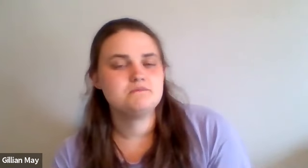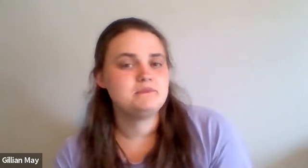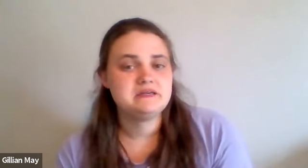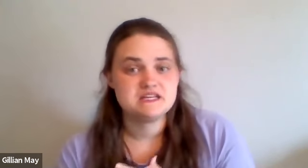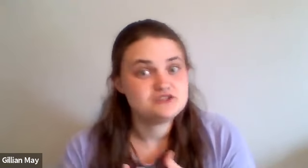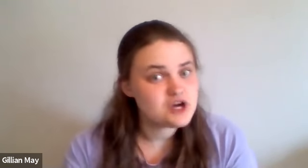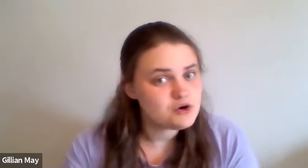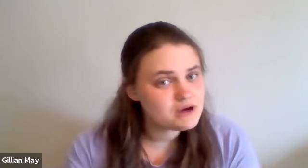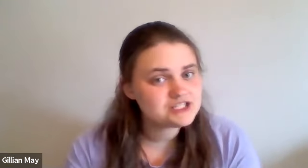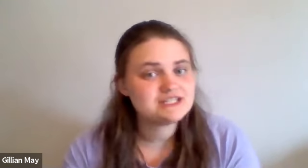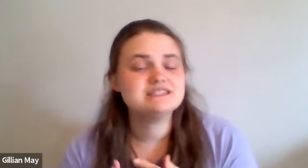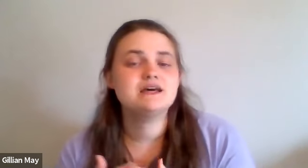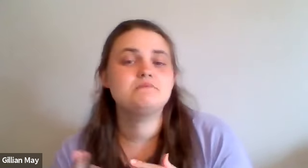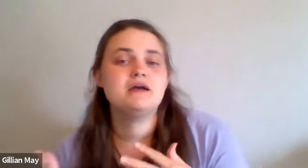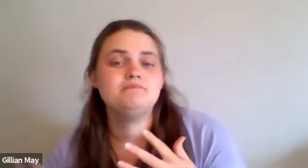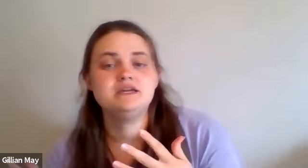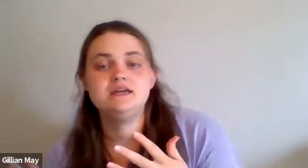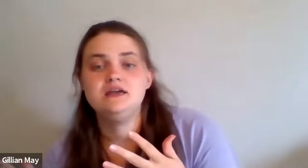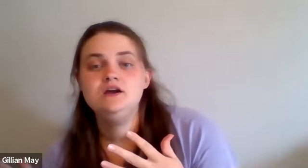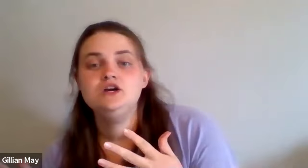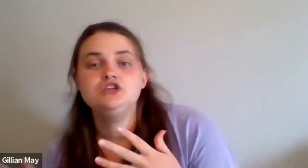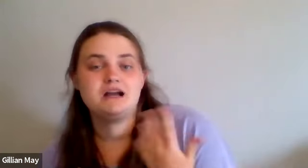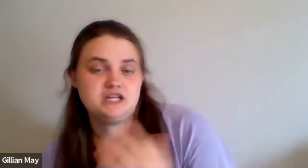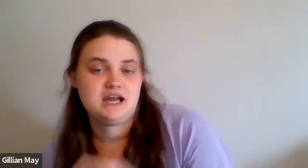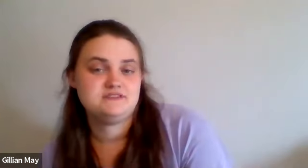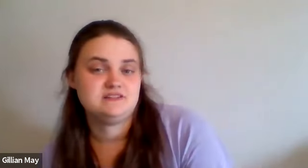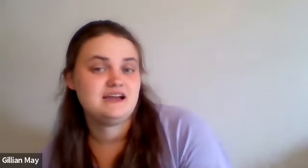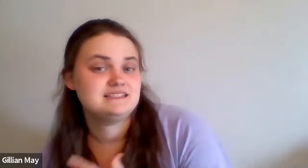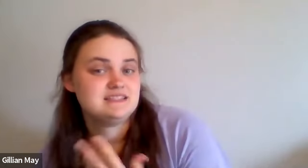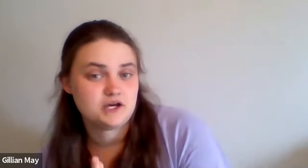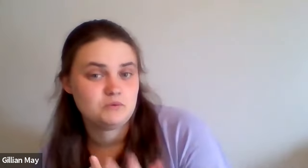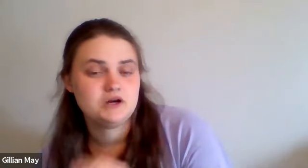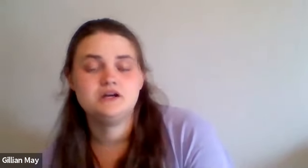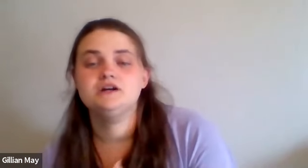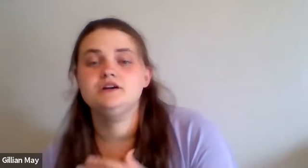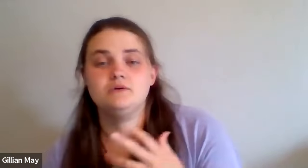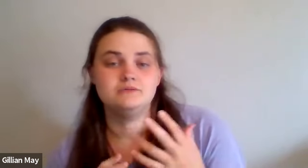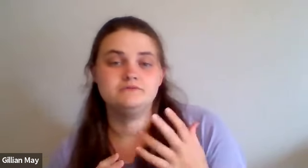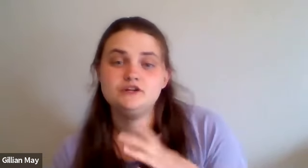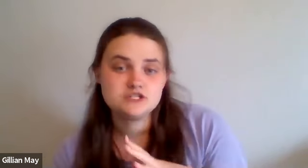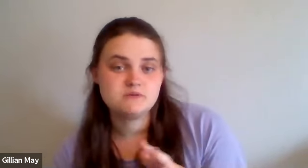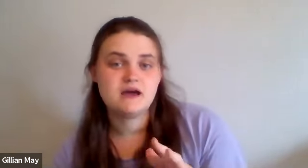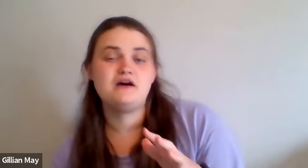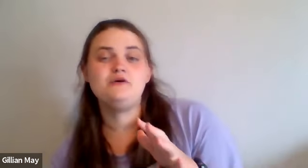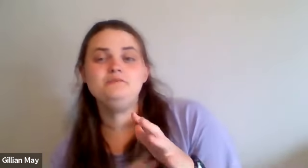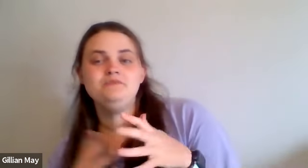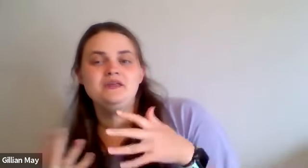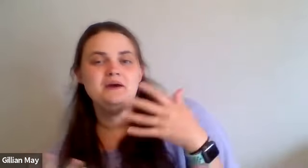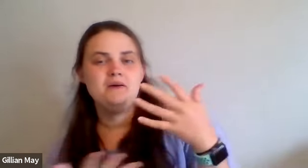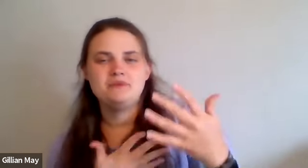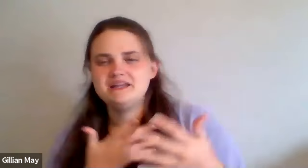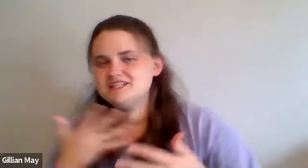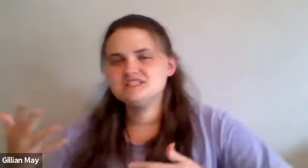might be yes or no questions. Some might be you actually have to like sign a word or fingerspell. But it's just